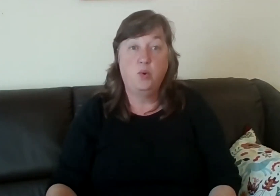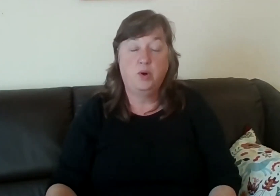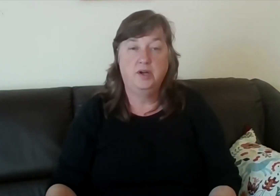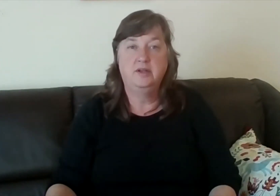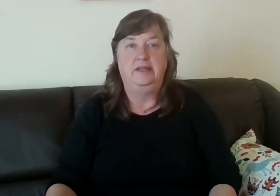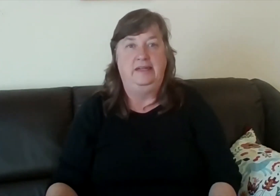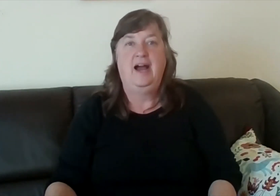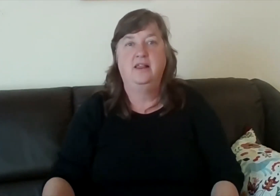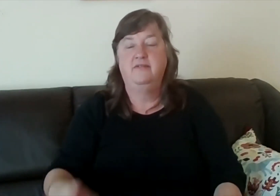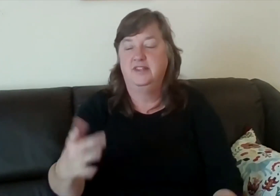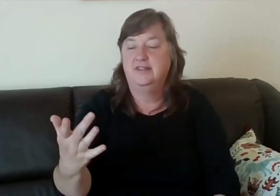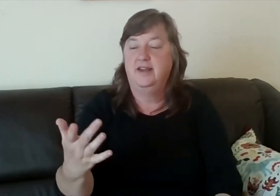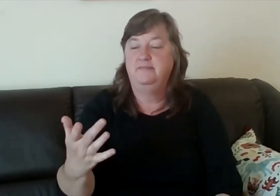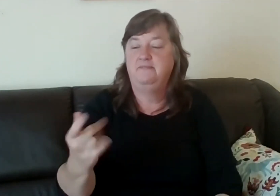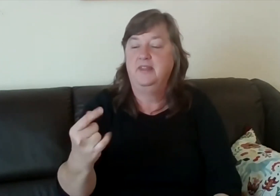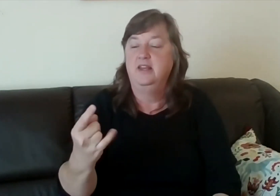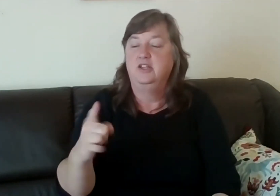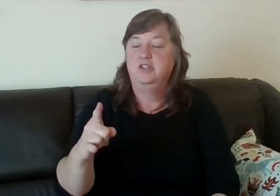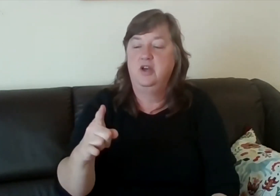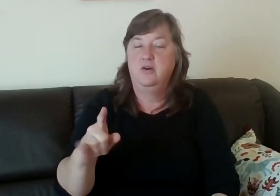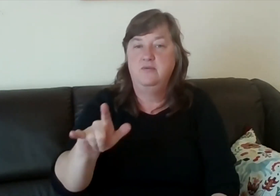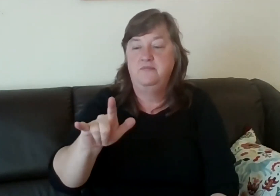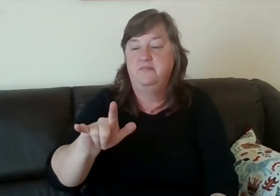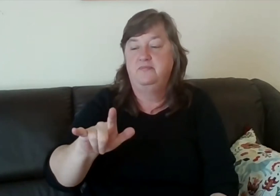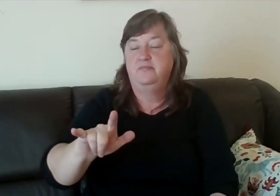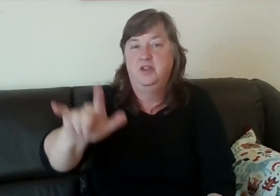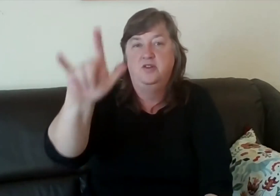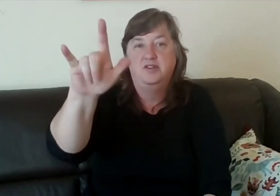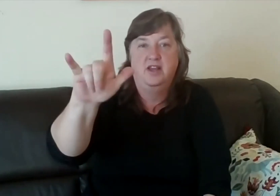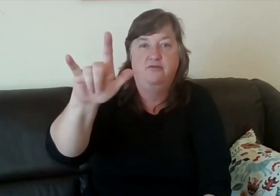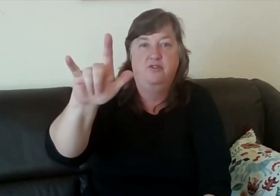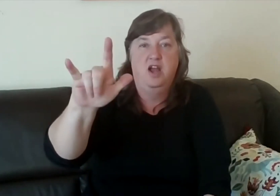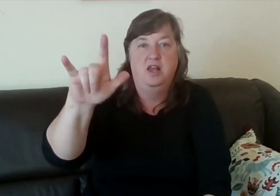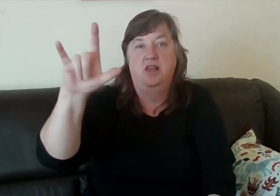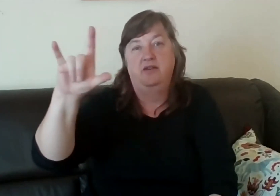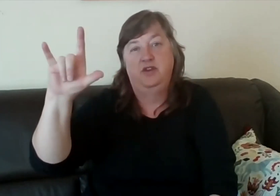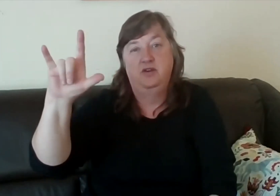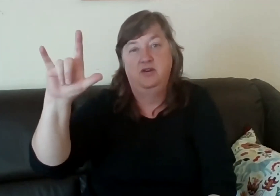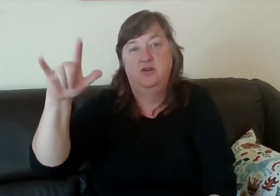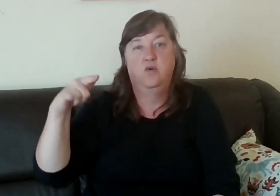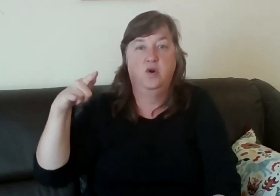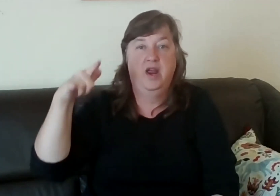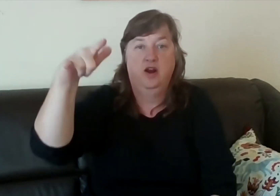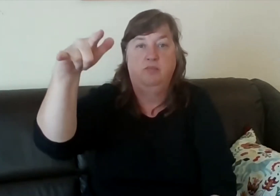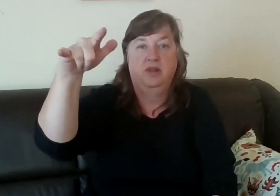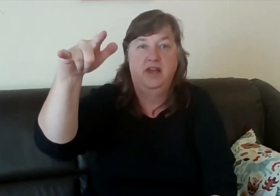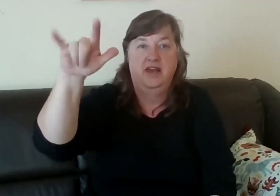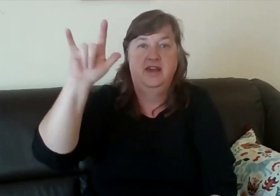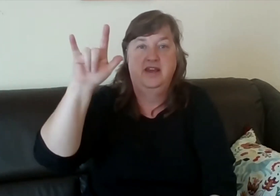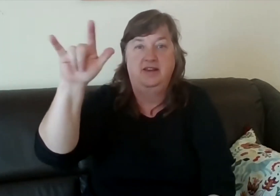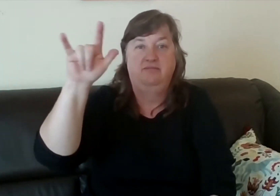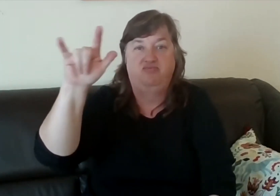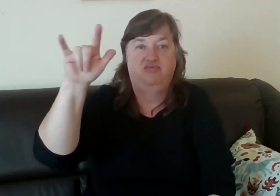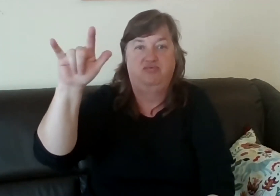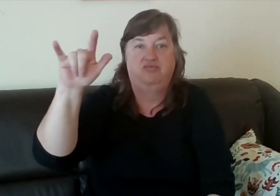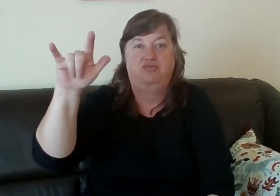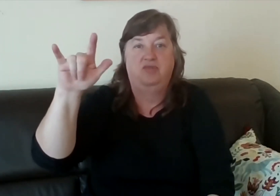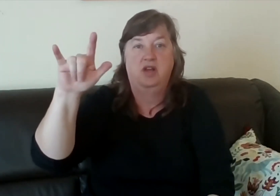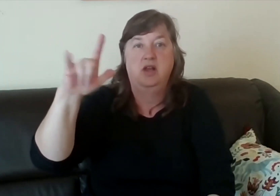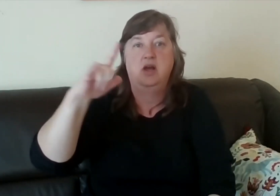Bored. I love this sign. So, you know the sign for I love you or airplane. You're